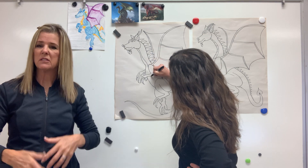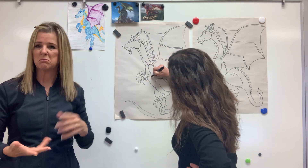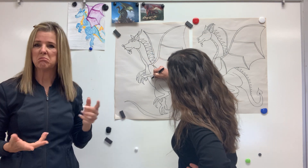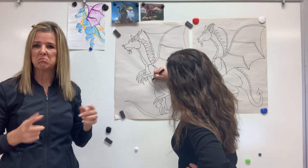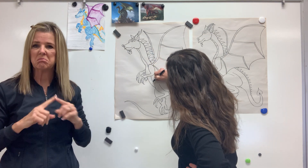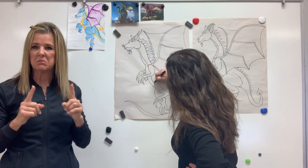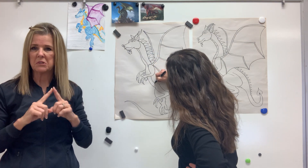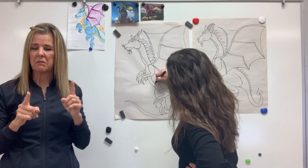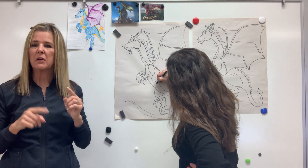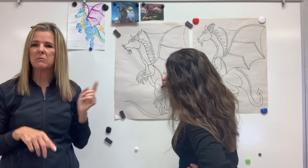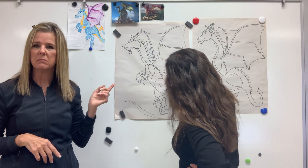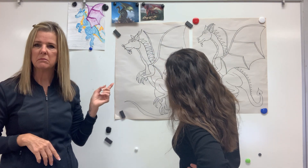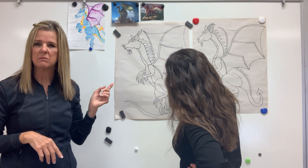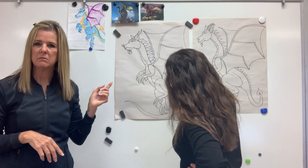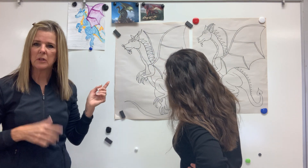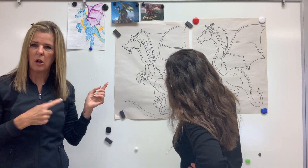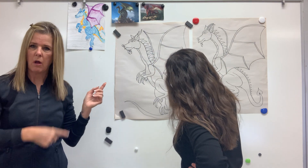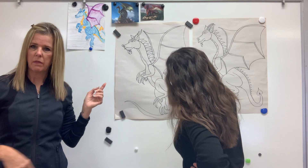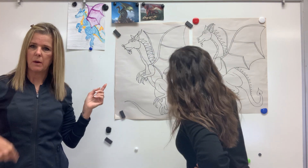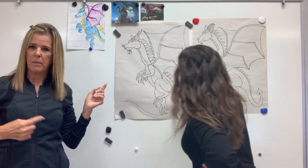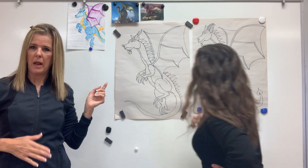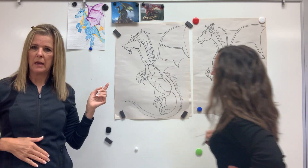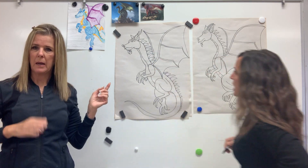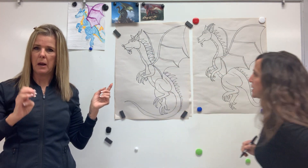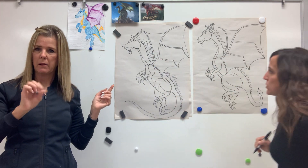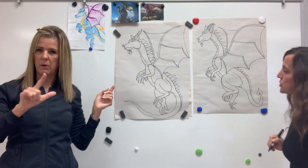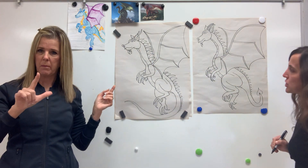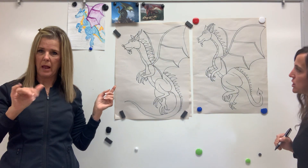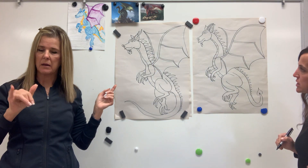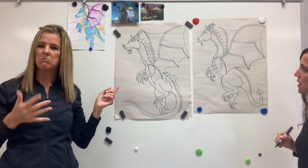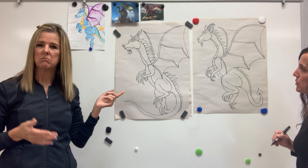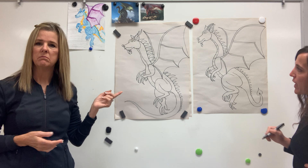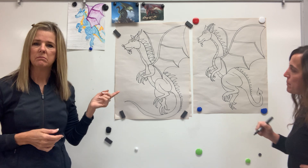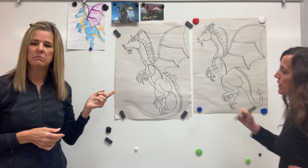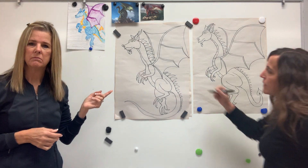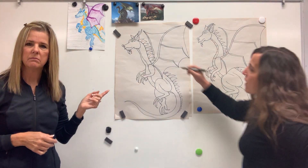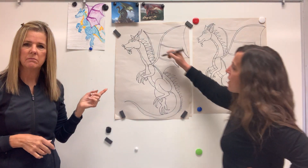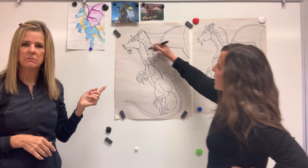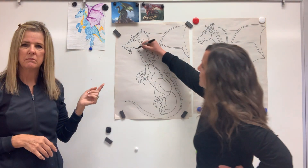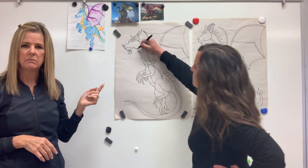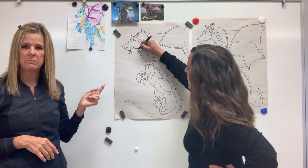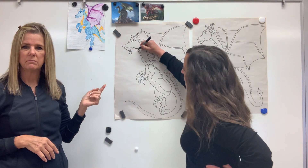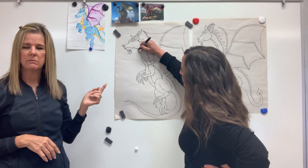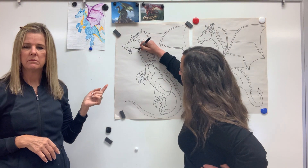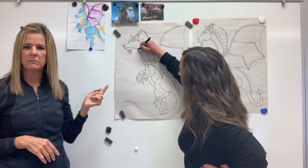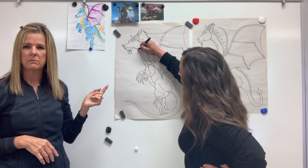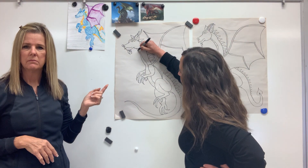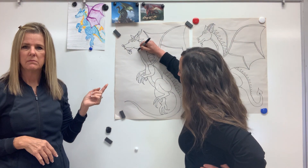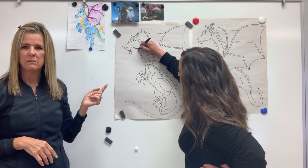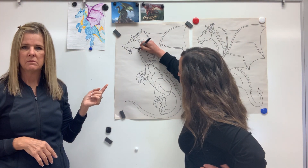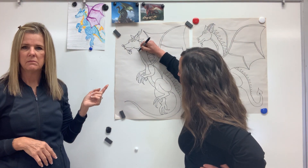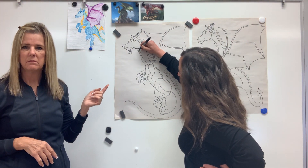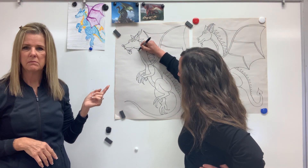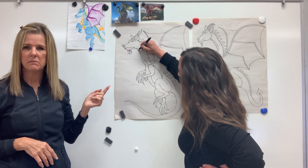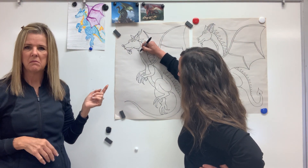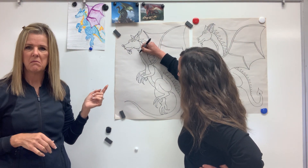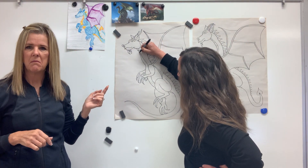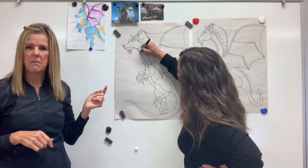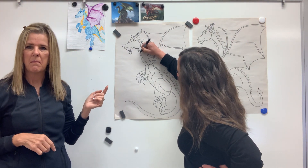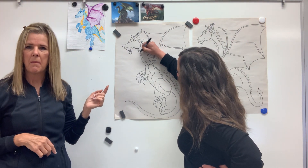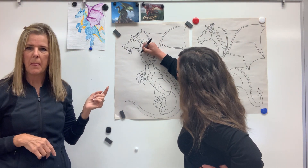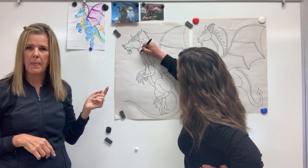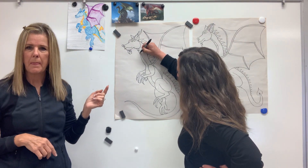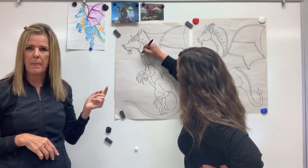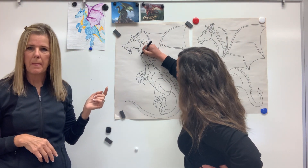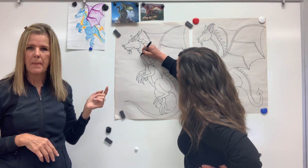scale pattern along their belly. So think about doing that. So I'm just gonna double that belly line, and I could do maybe on this one,